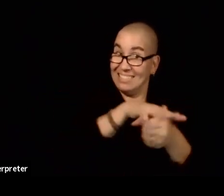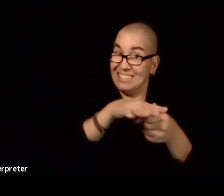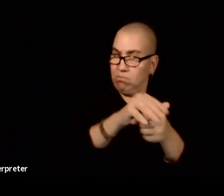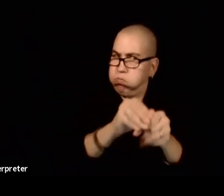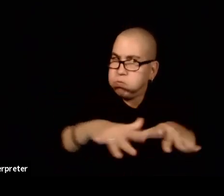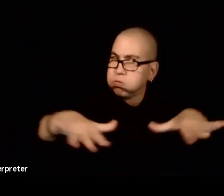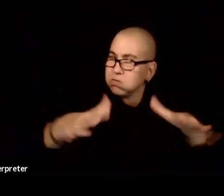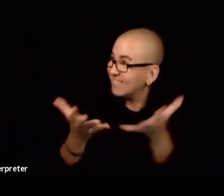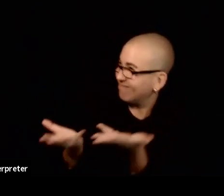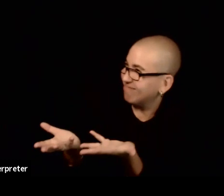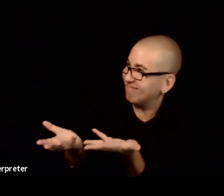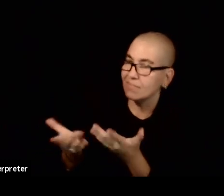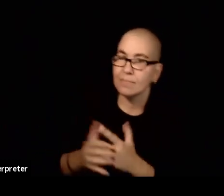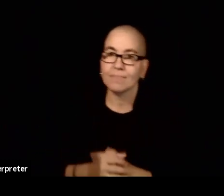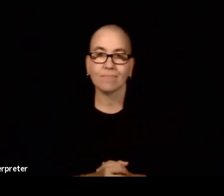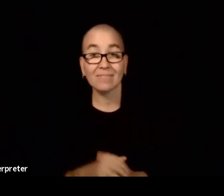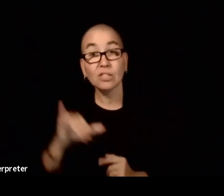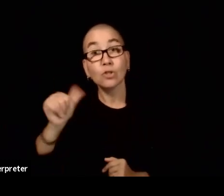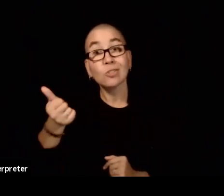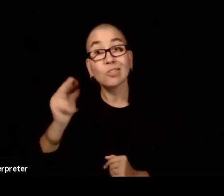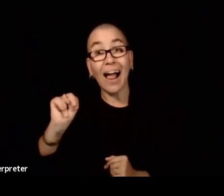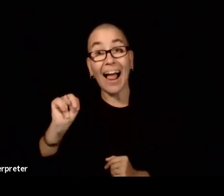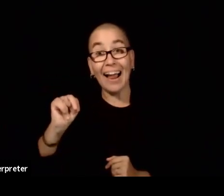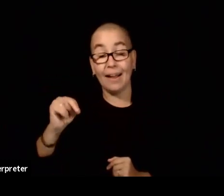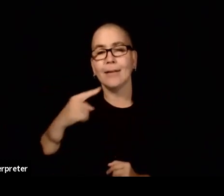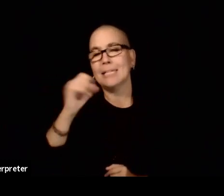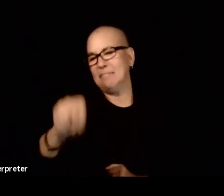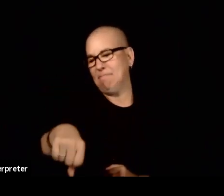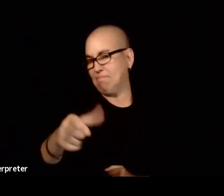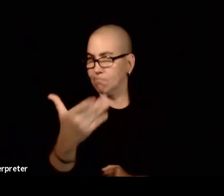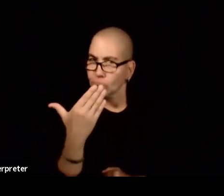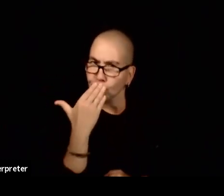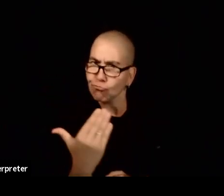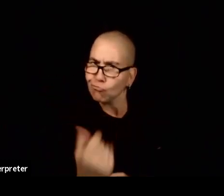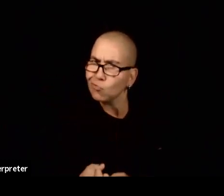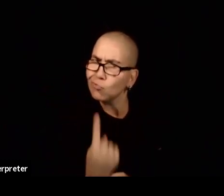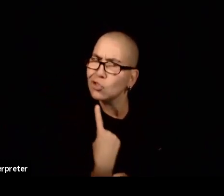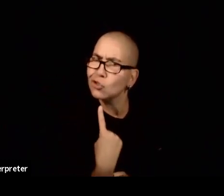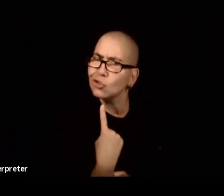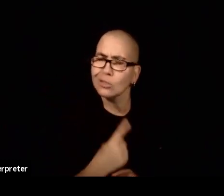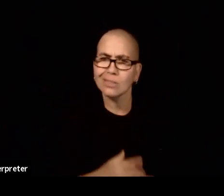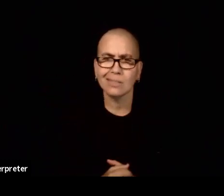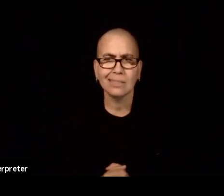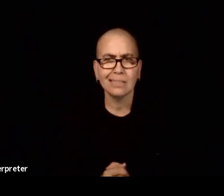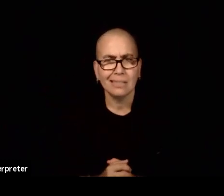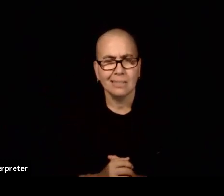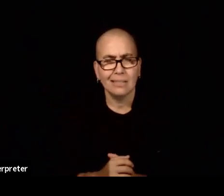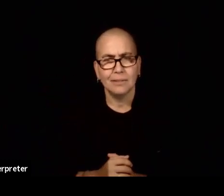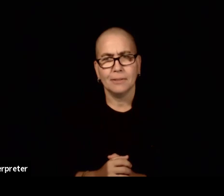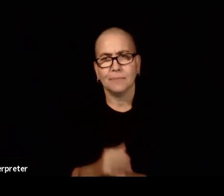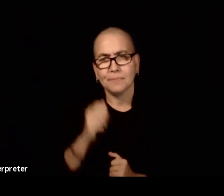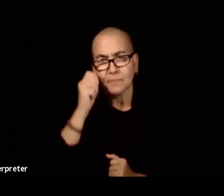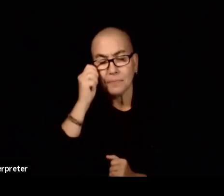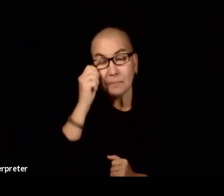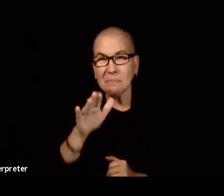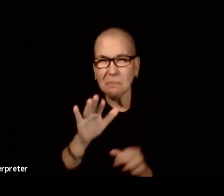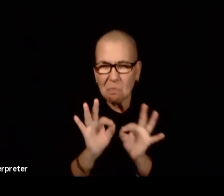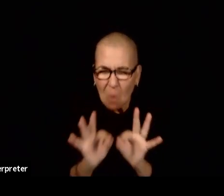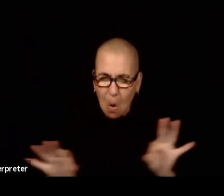Thanks, Jeremy, and it's a really good question, and I think it goes to underscore kind of a really key point about this safe school, safe learning